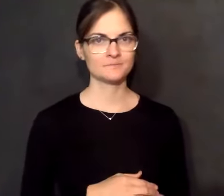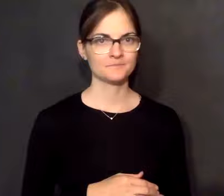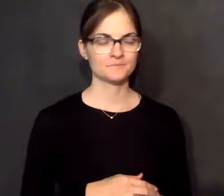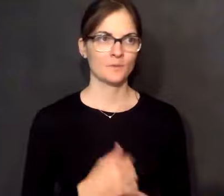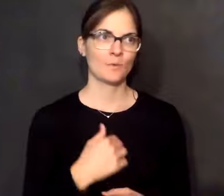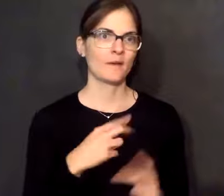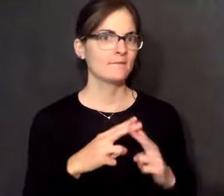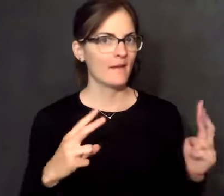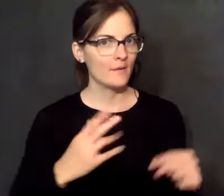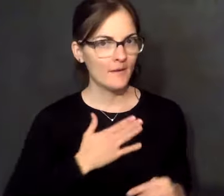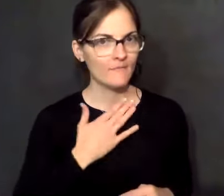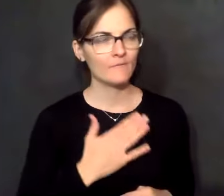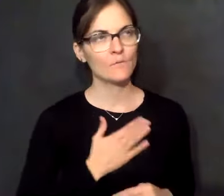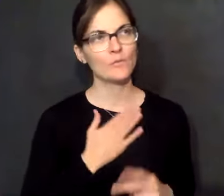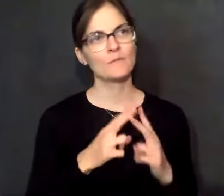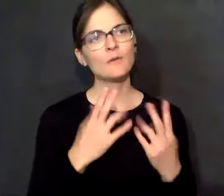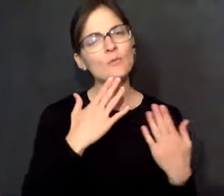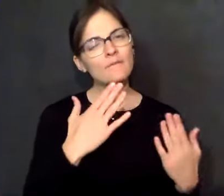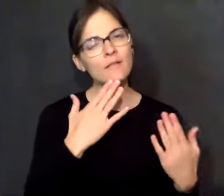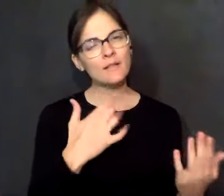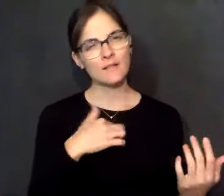and grateful that I discovered Al Anon.